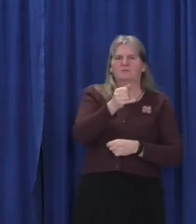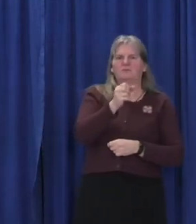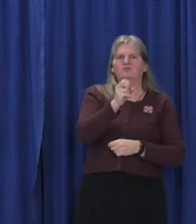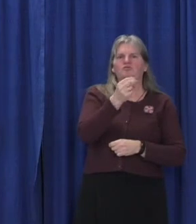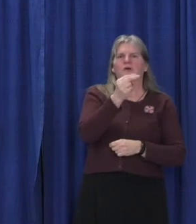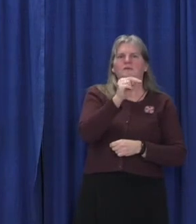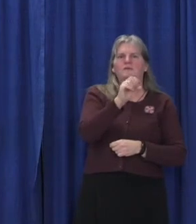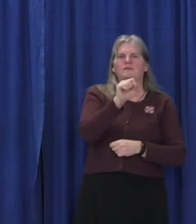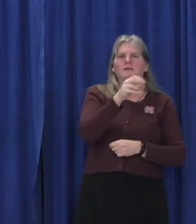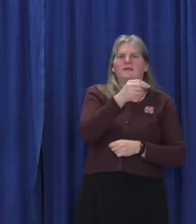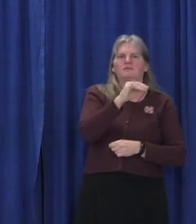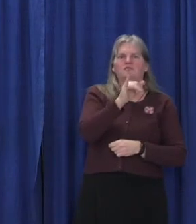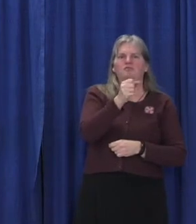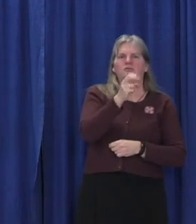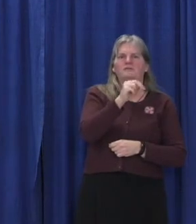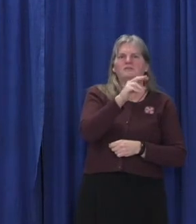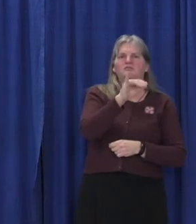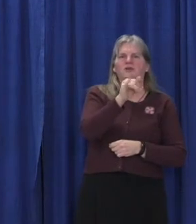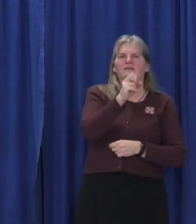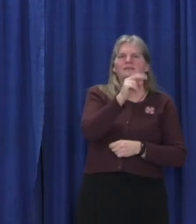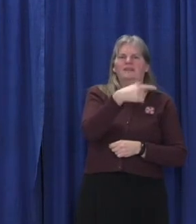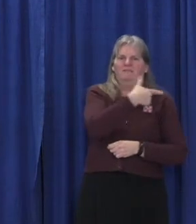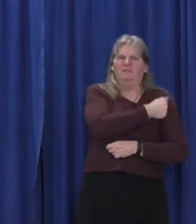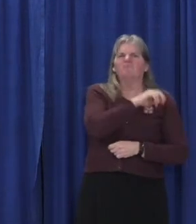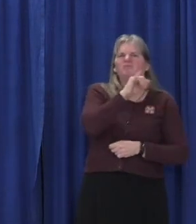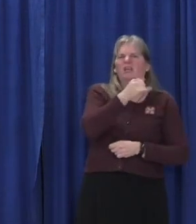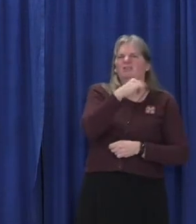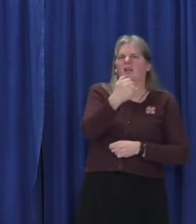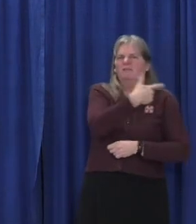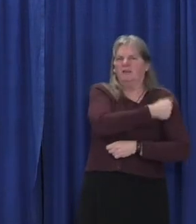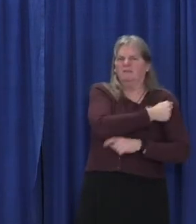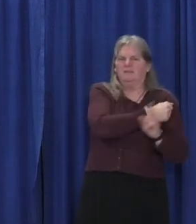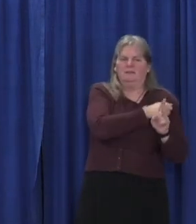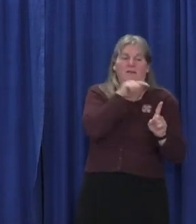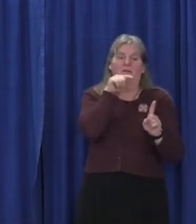vaccine. And if you're in that situation and you